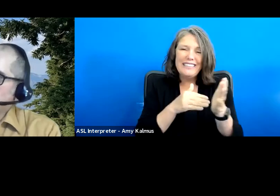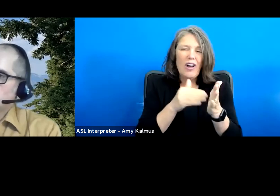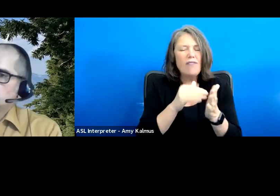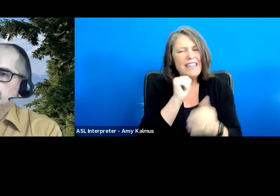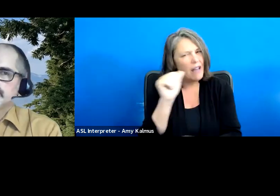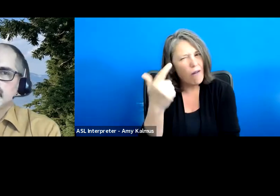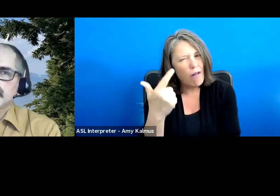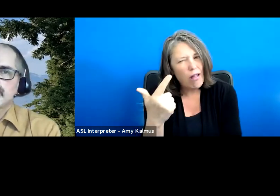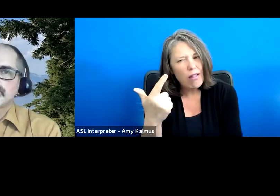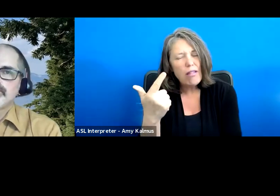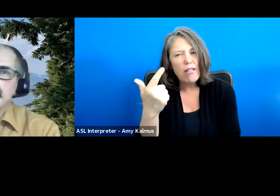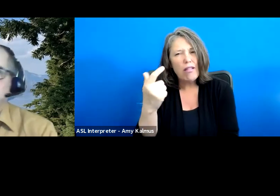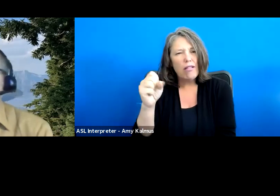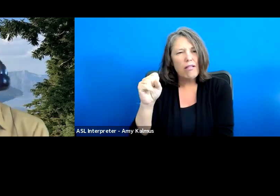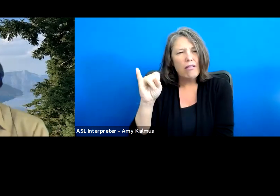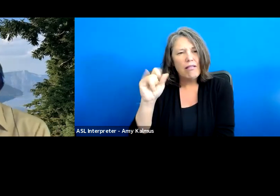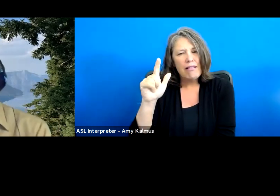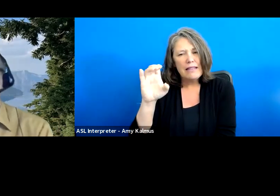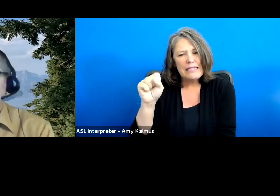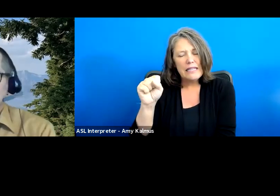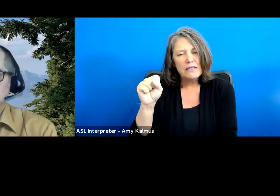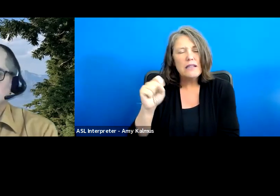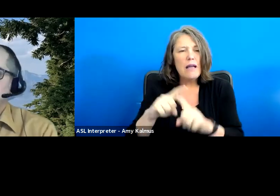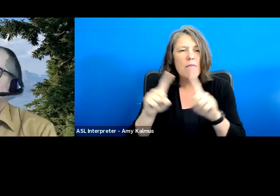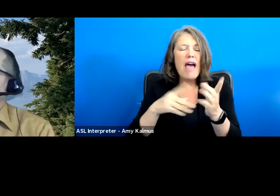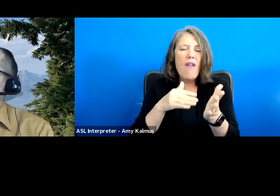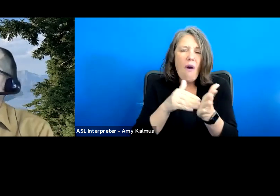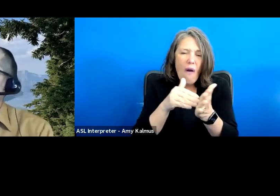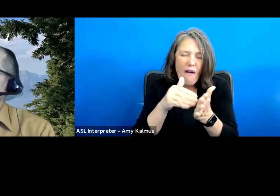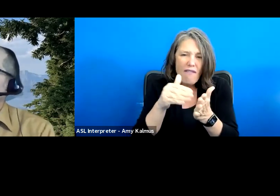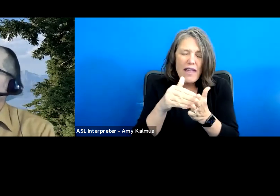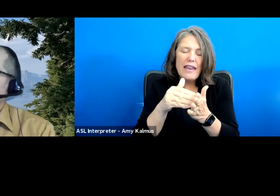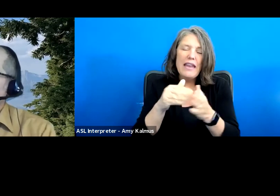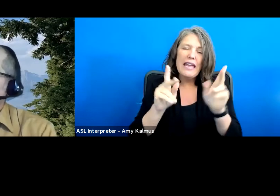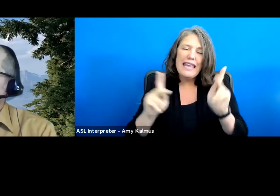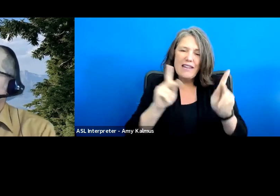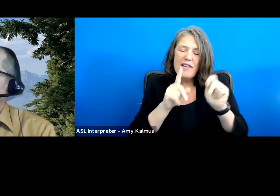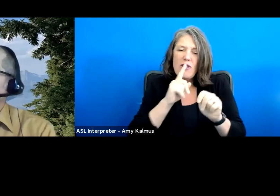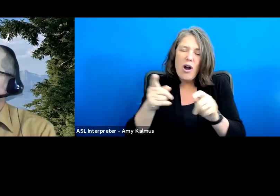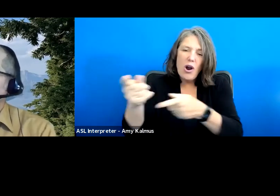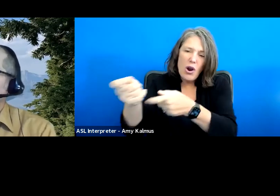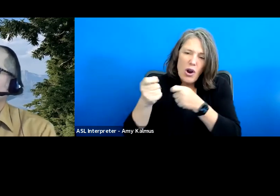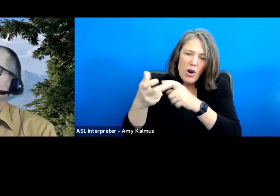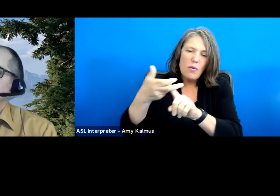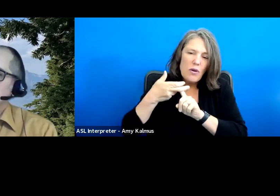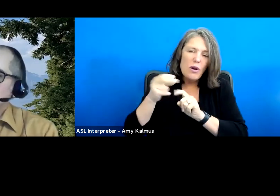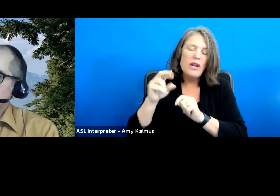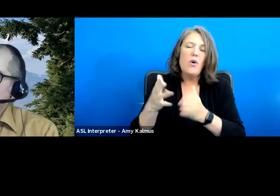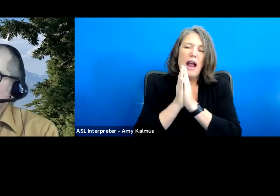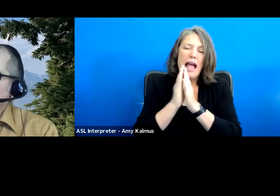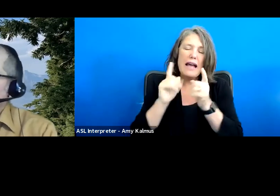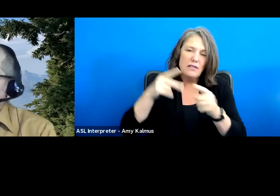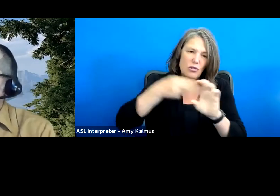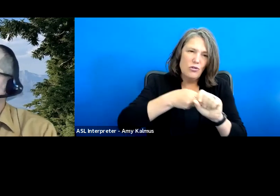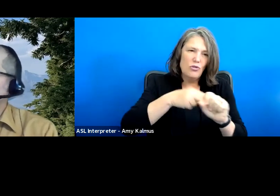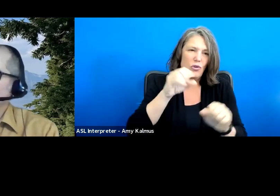all SILCs, but often individuals are recruited or asked to join the